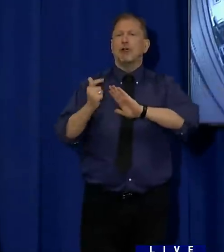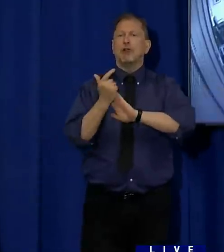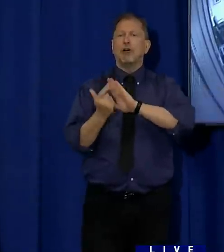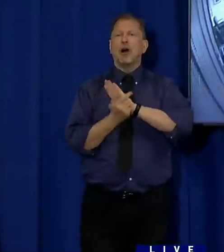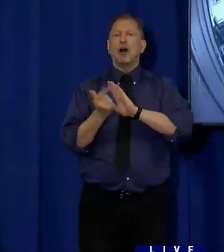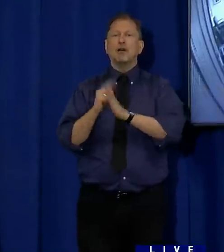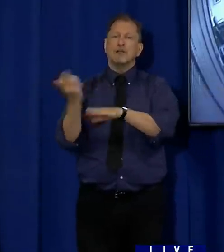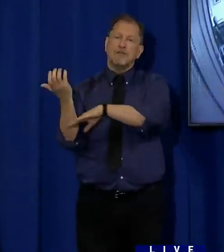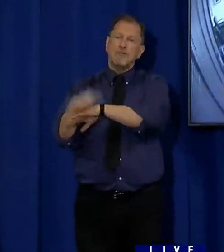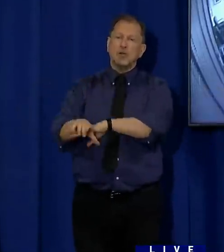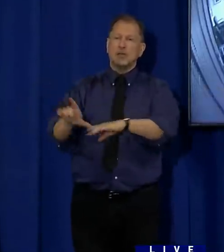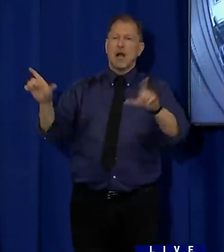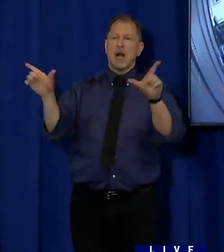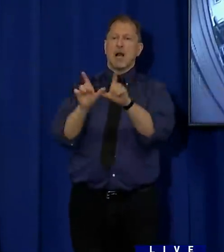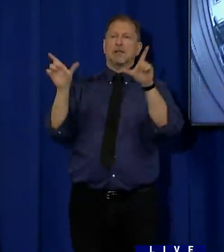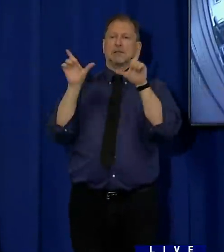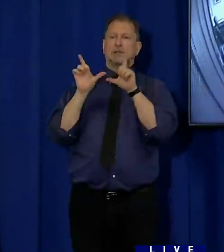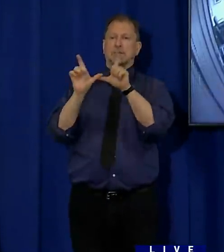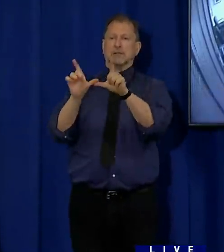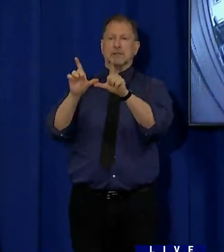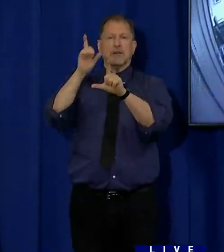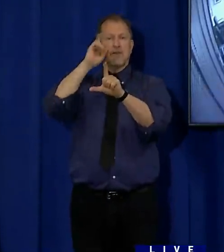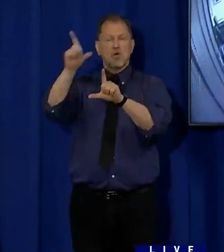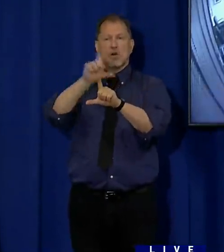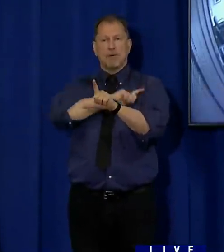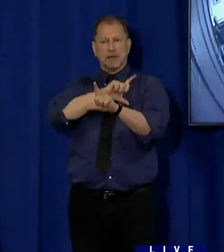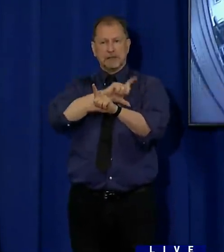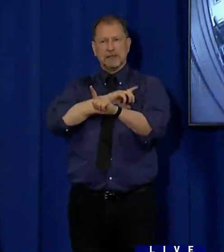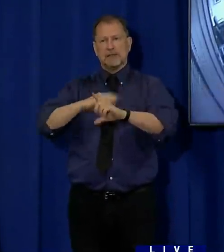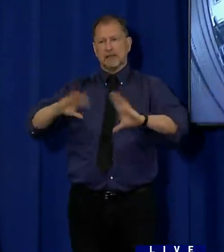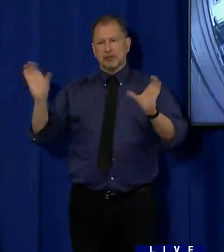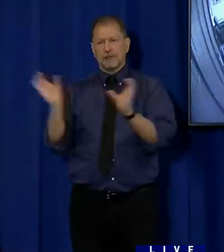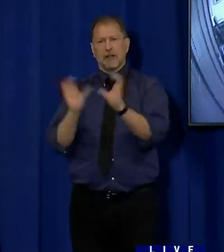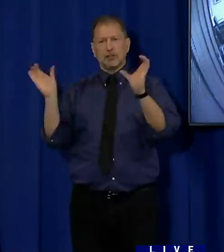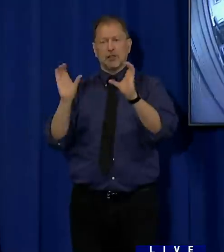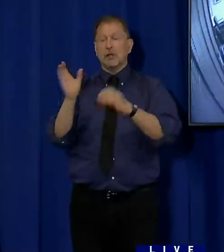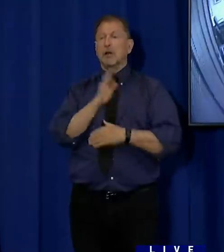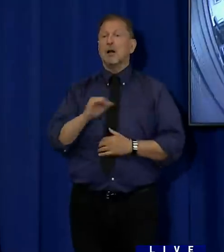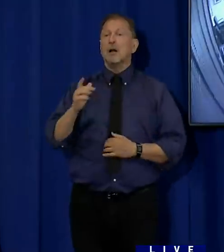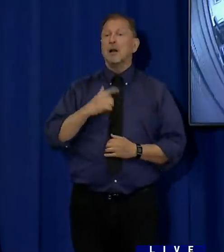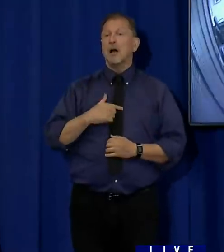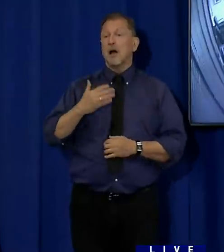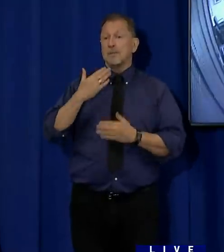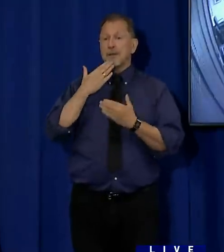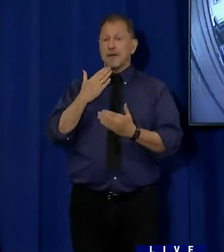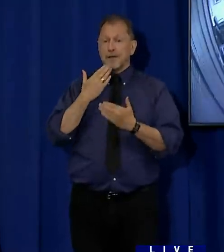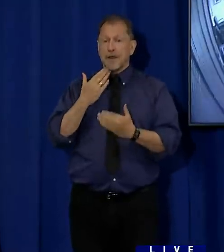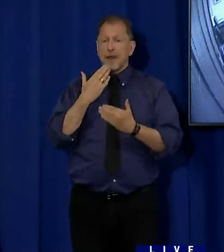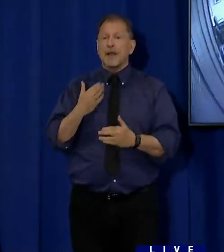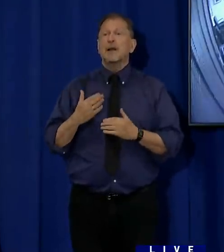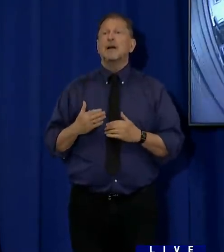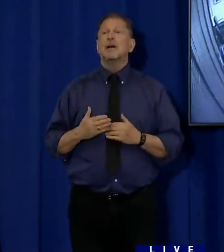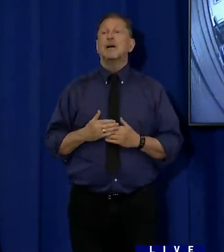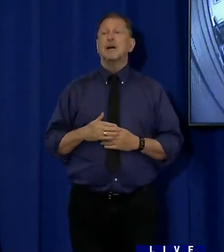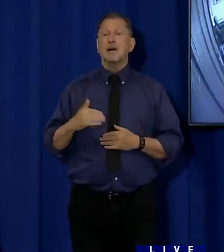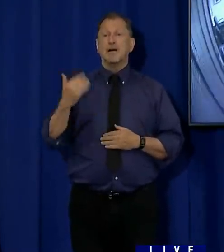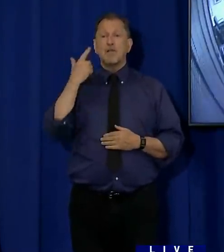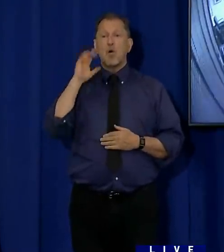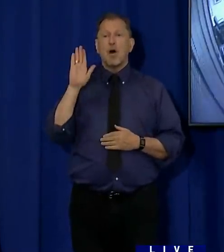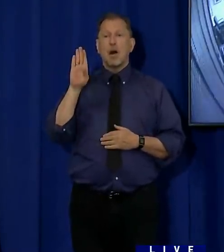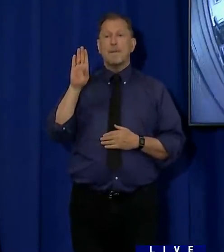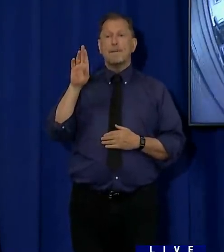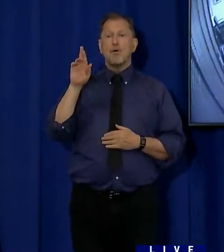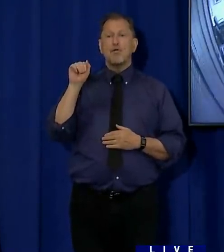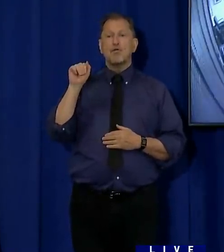require licensing and certification of police officers. And I'm grateful for the attendance of Brad Cole,